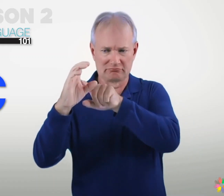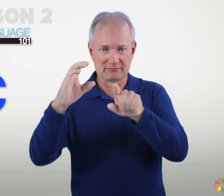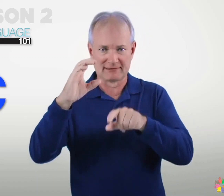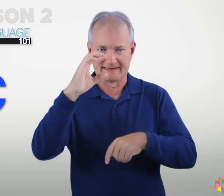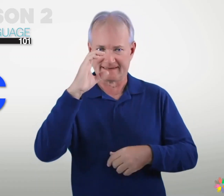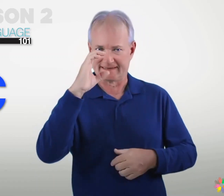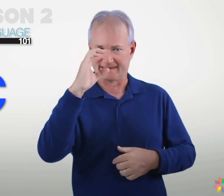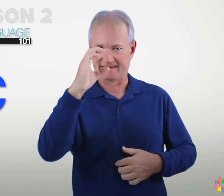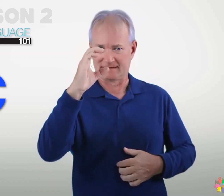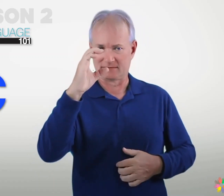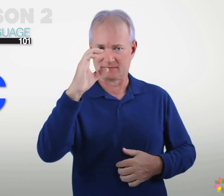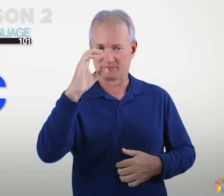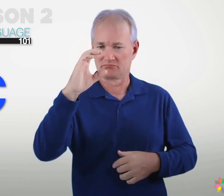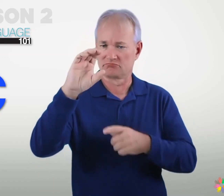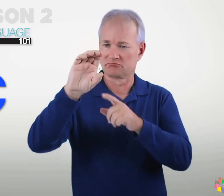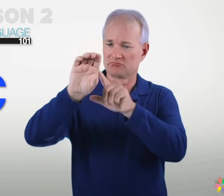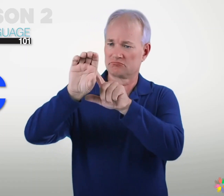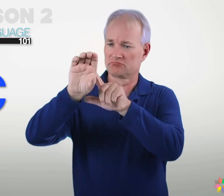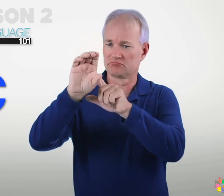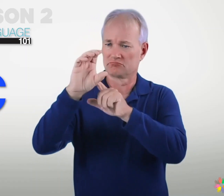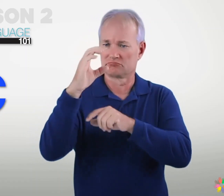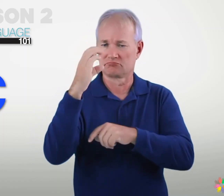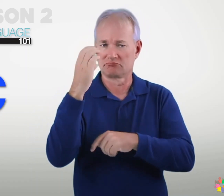There you go, it looks just like how you write it.